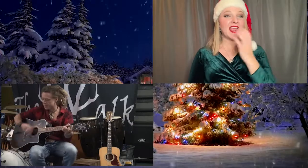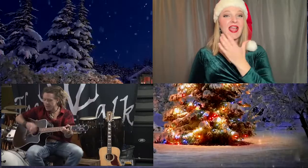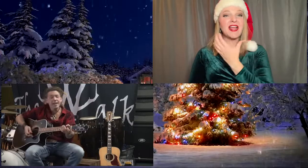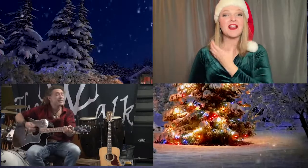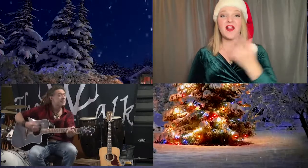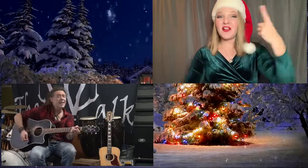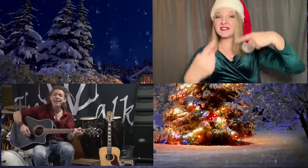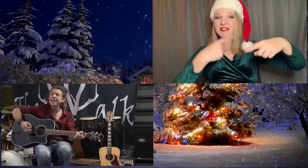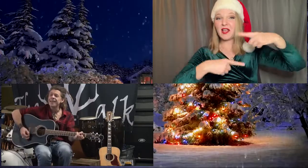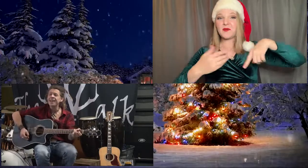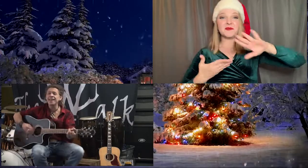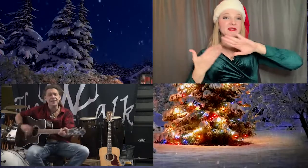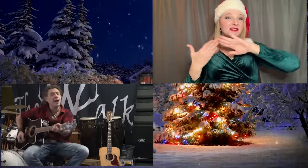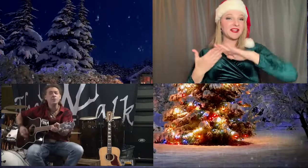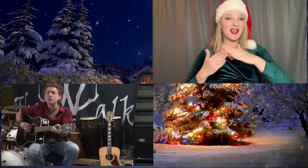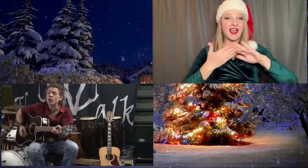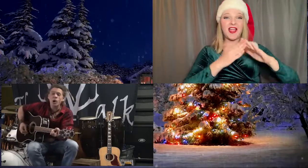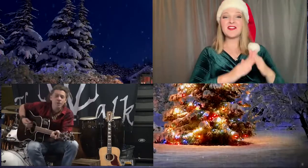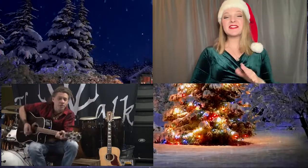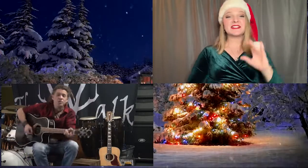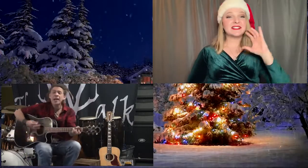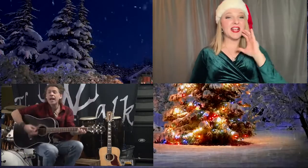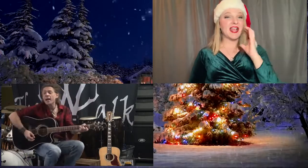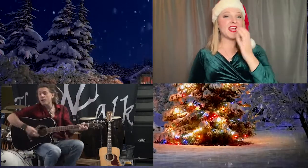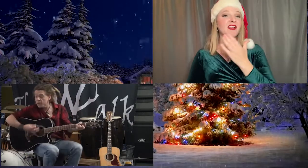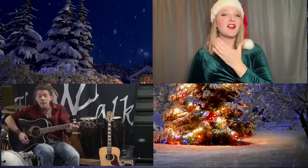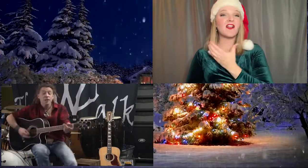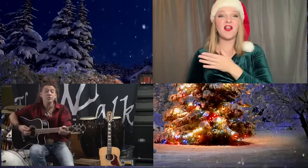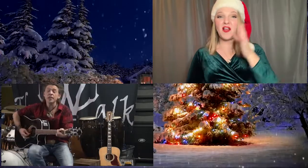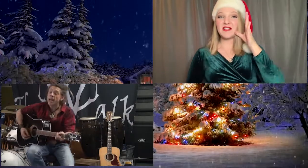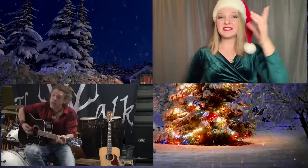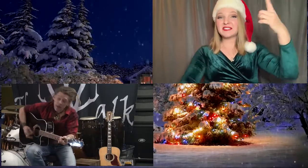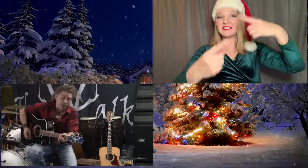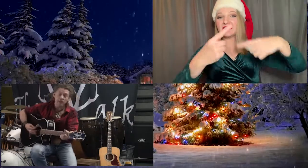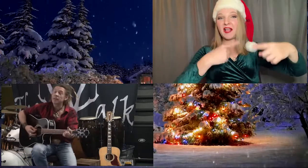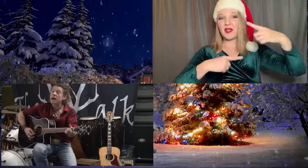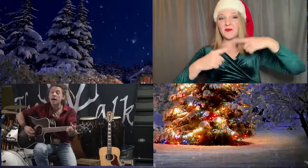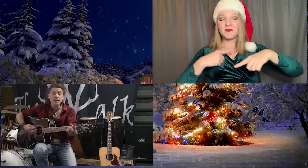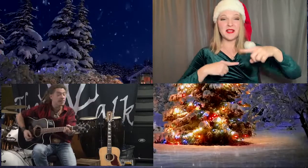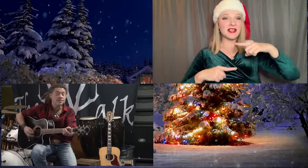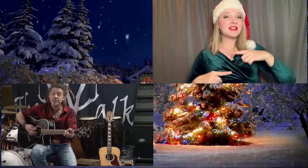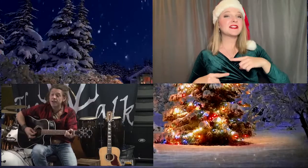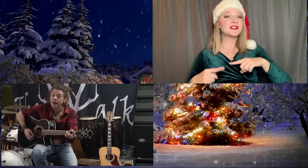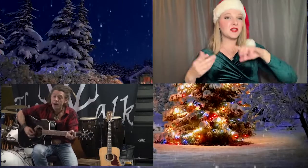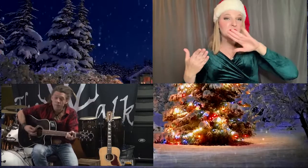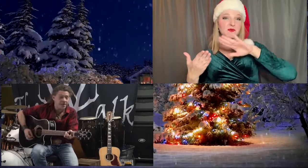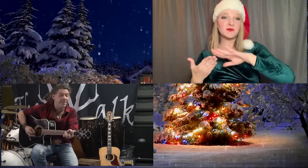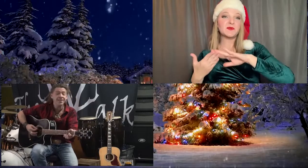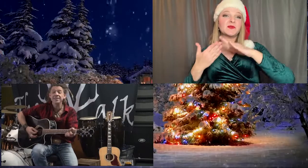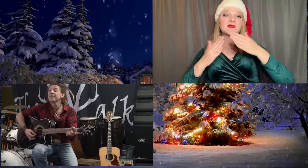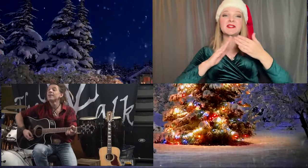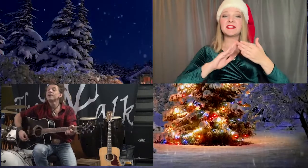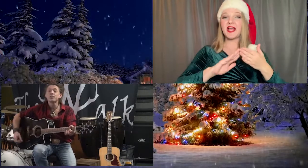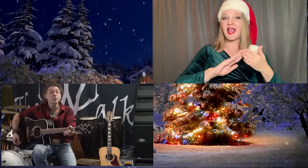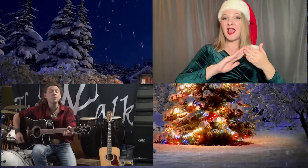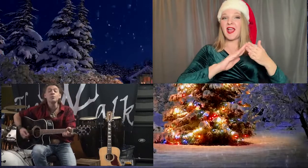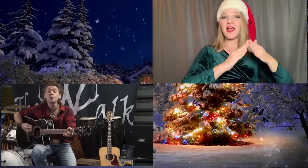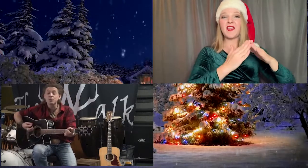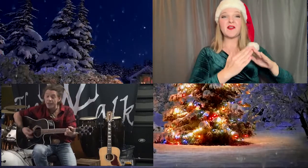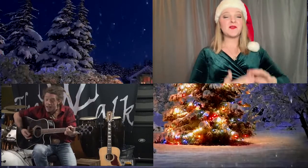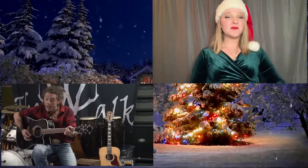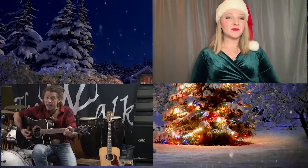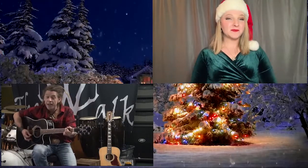town. Santa Claus is coming to town. Santa Claus is coming